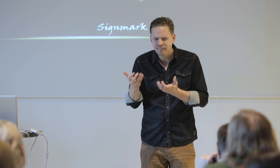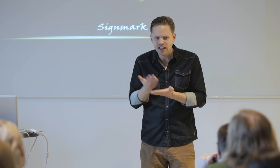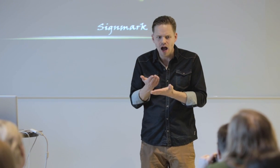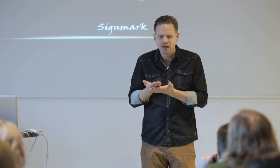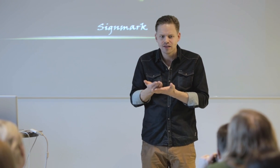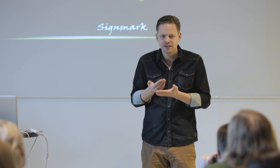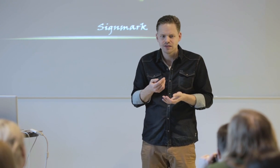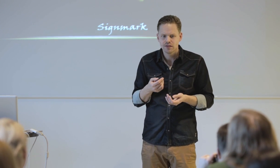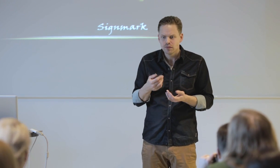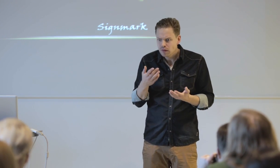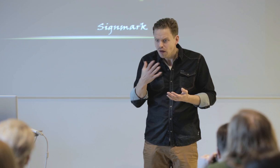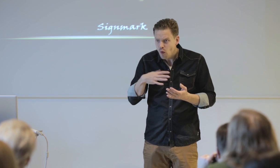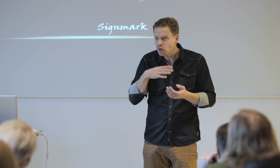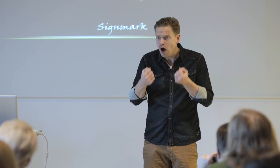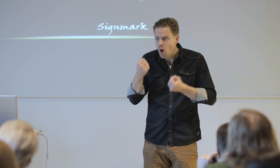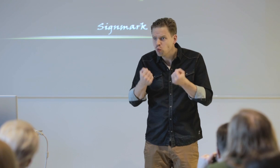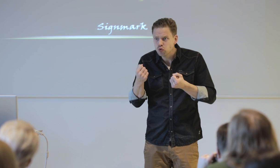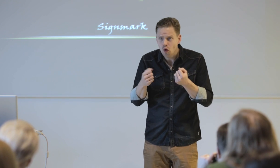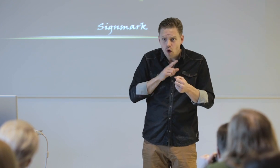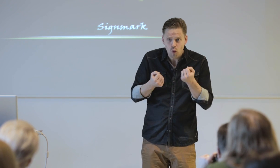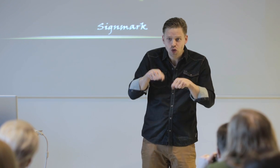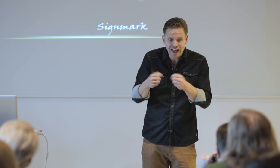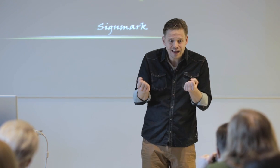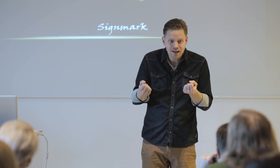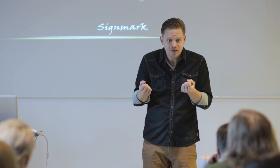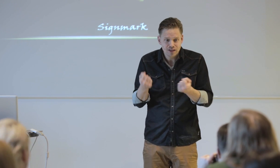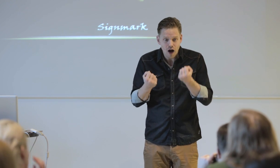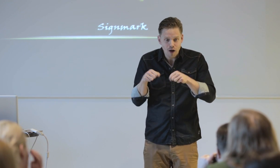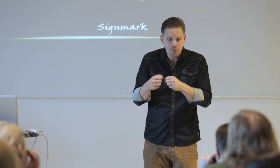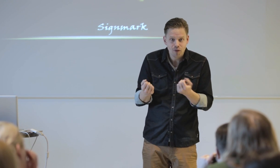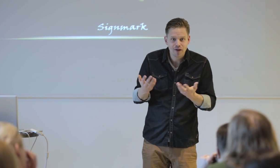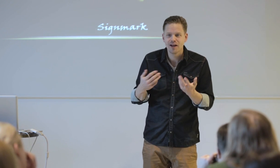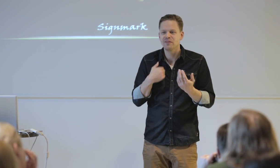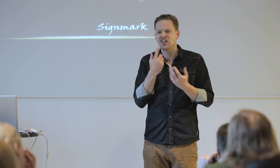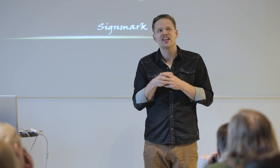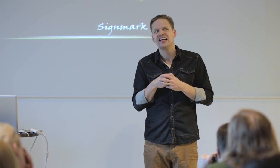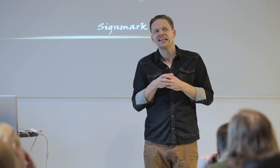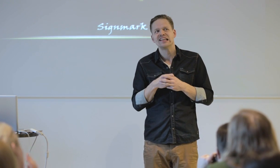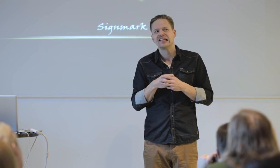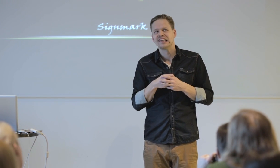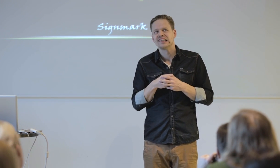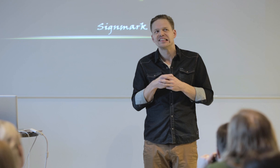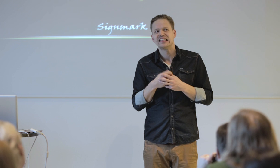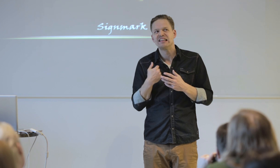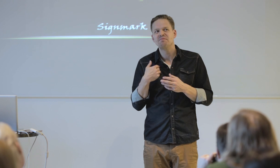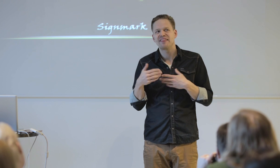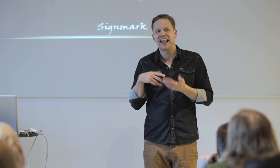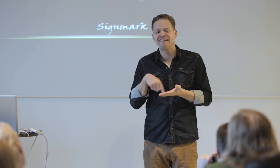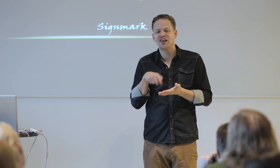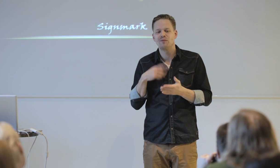First, my father was asking, what do you need the money for? Do you want to buy a car? Is your car broken or what is it? And I said, no.